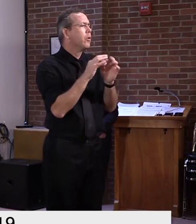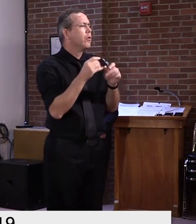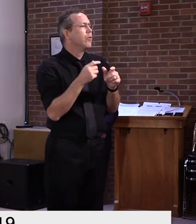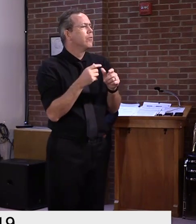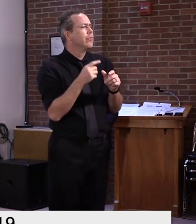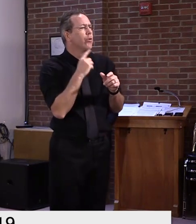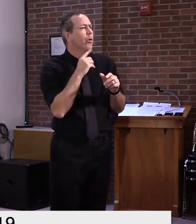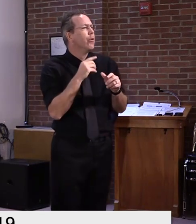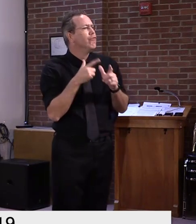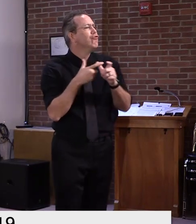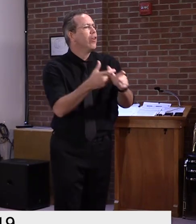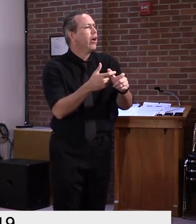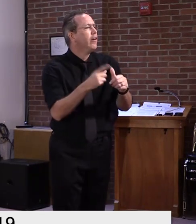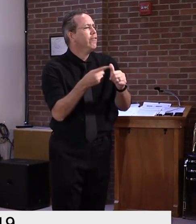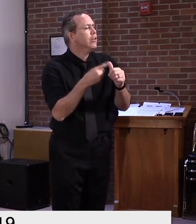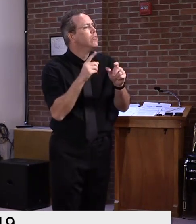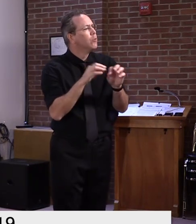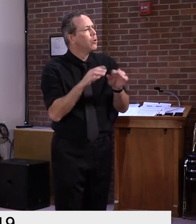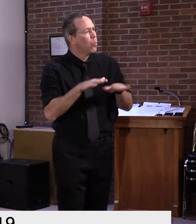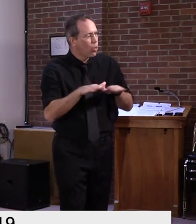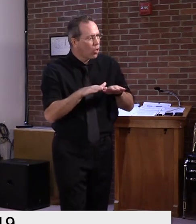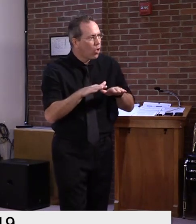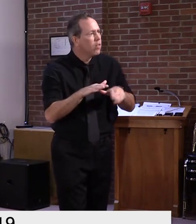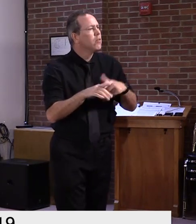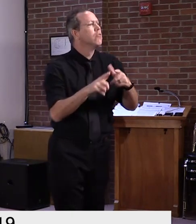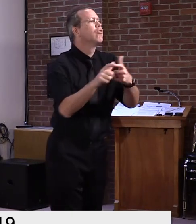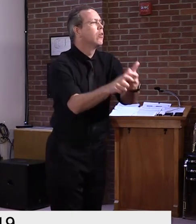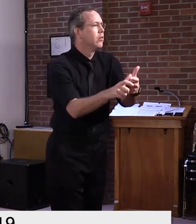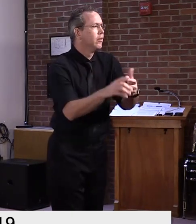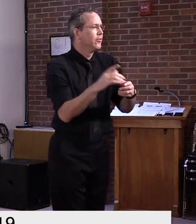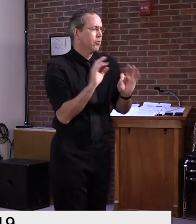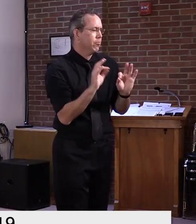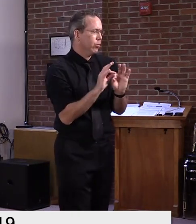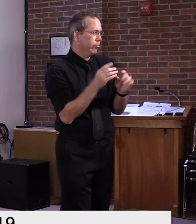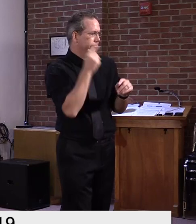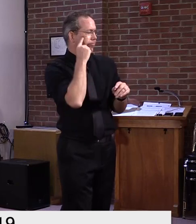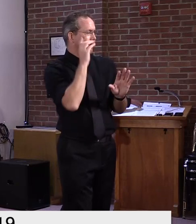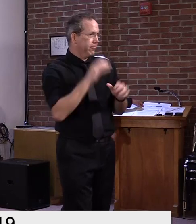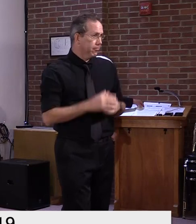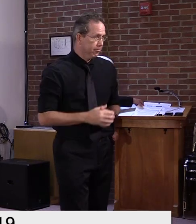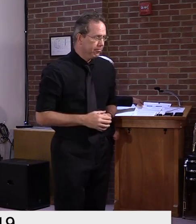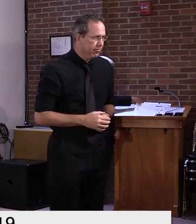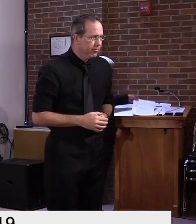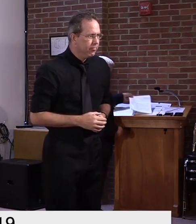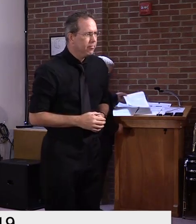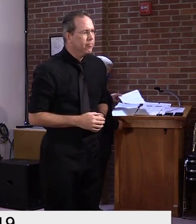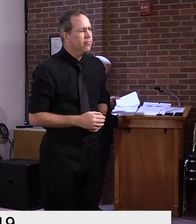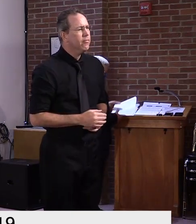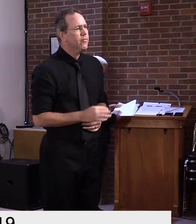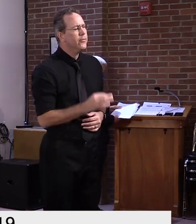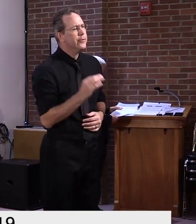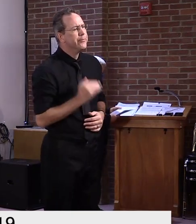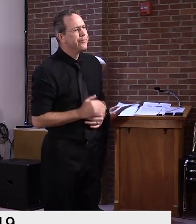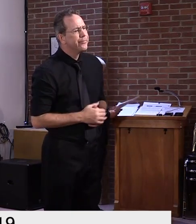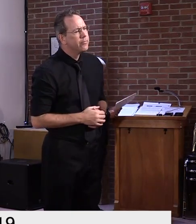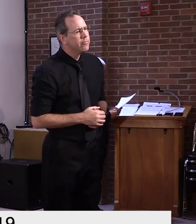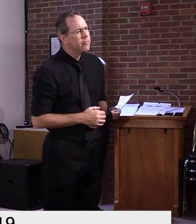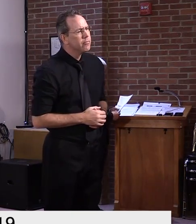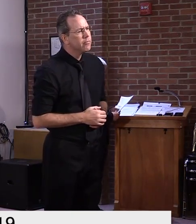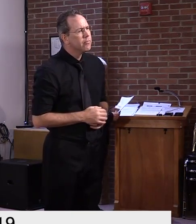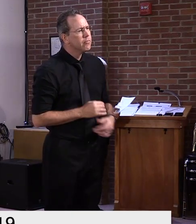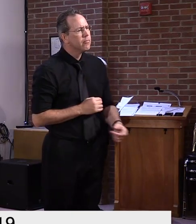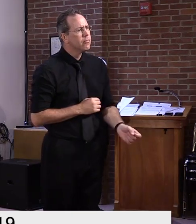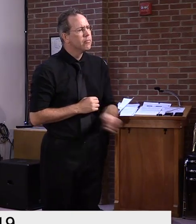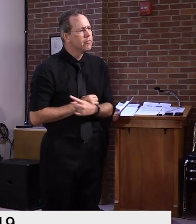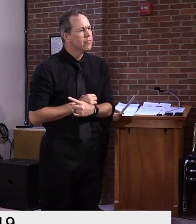Okay. I had a follow-up for Secretary Smith, but while you're here, Governor, I've